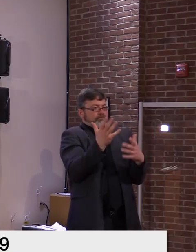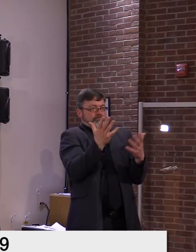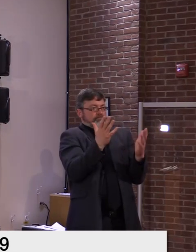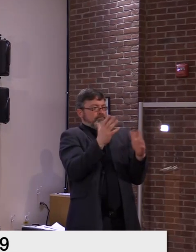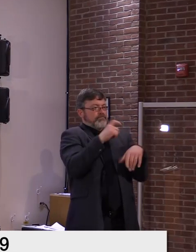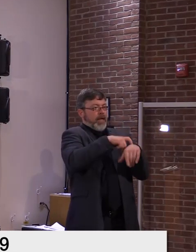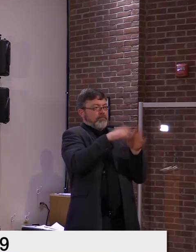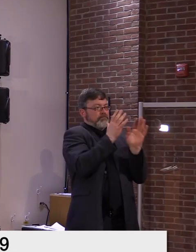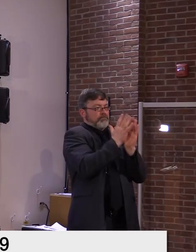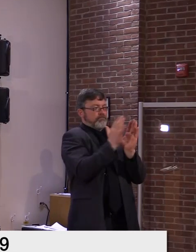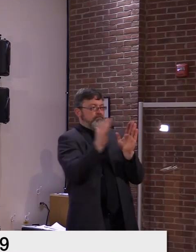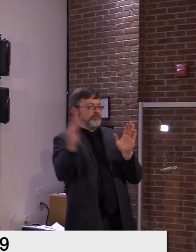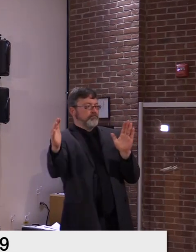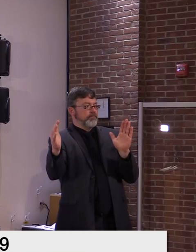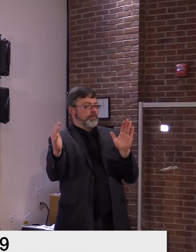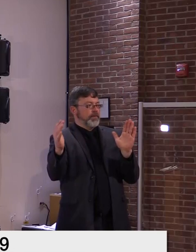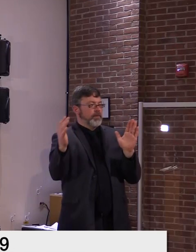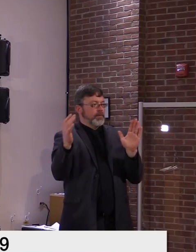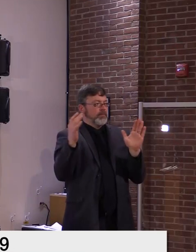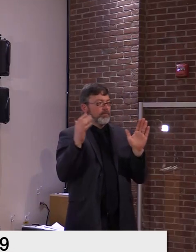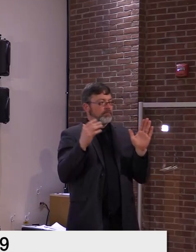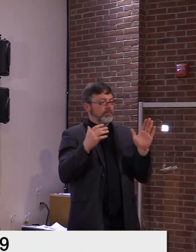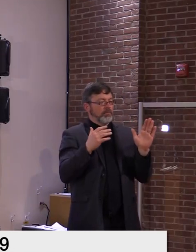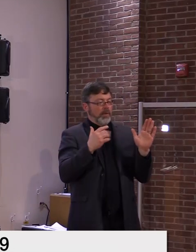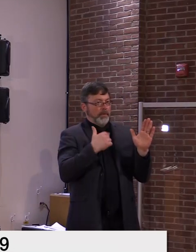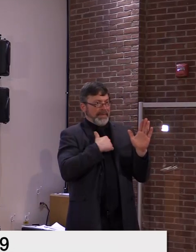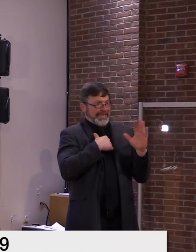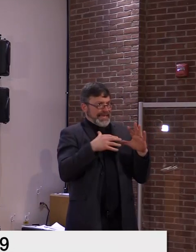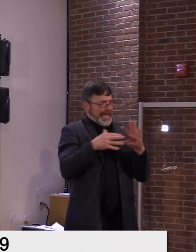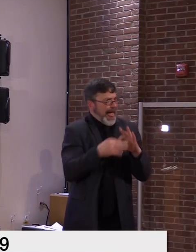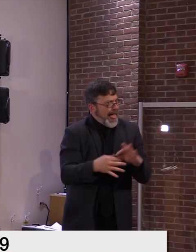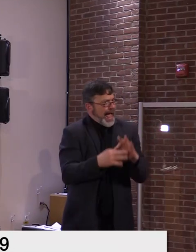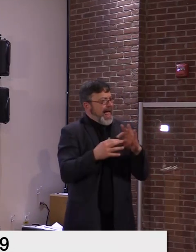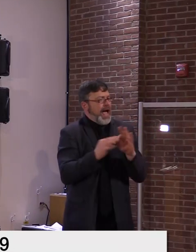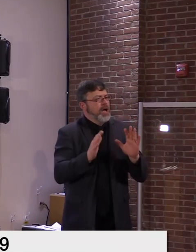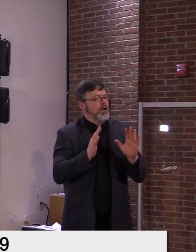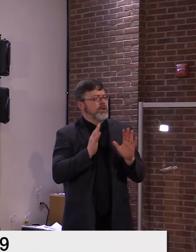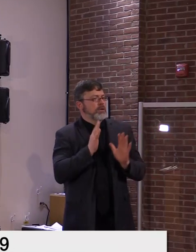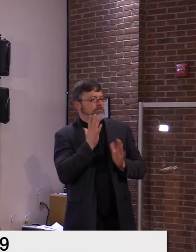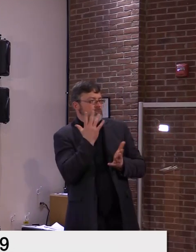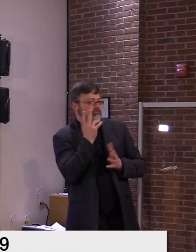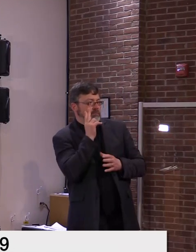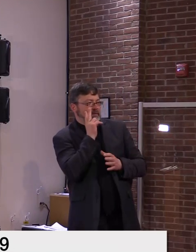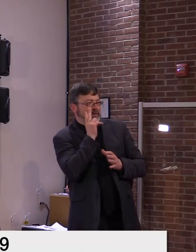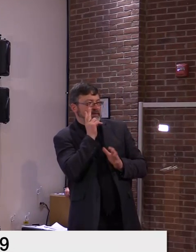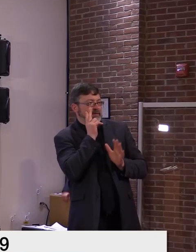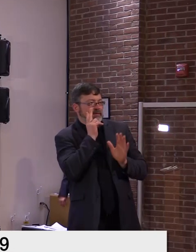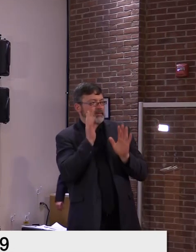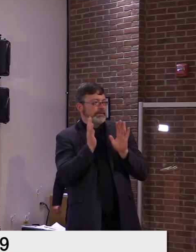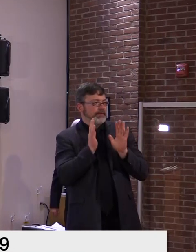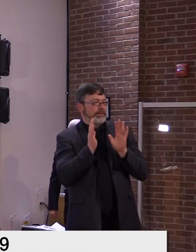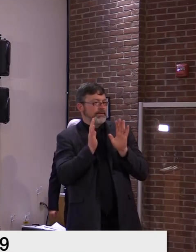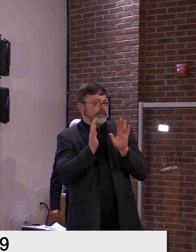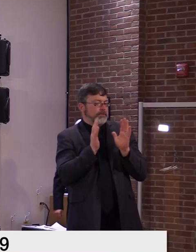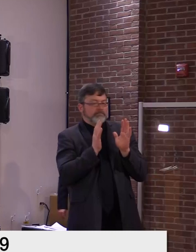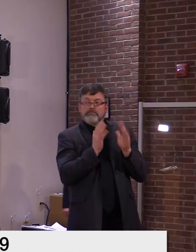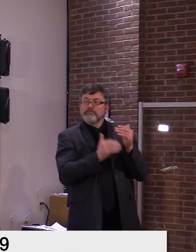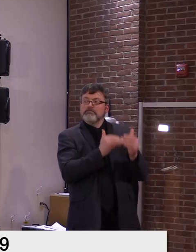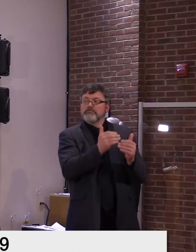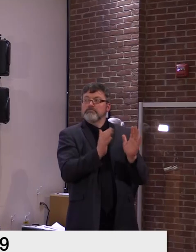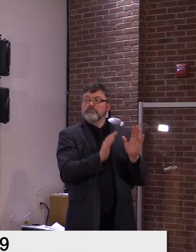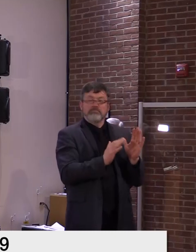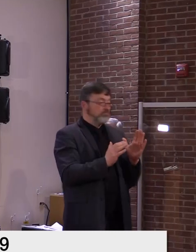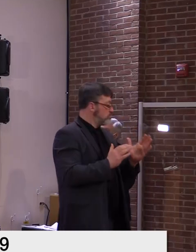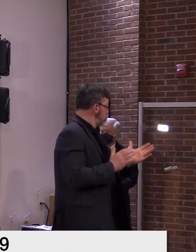just because of what I've laid out for you to think about in terms of the kinds of issues that arise.